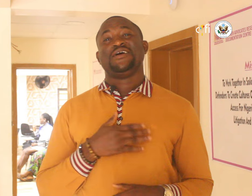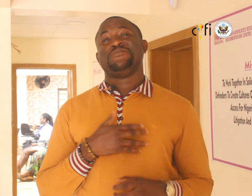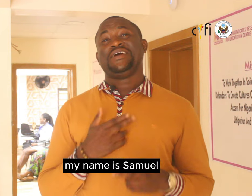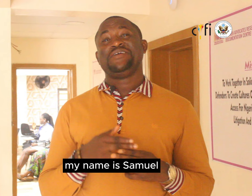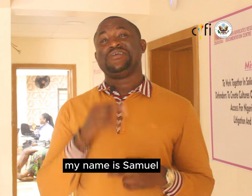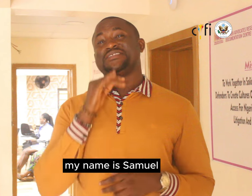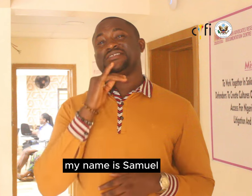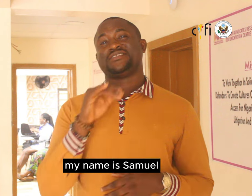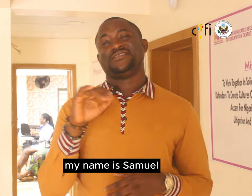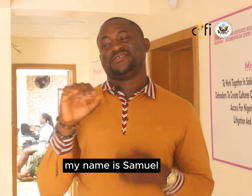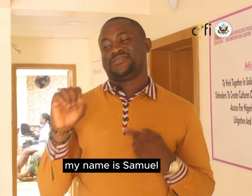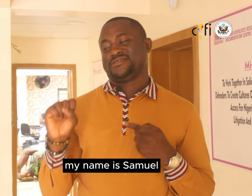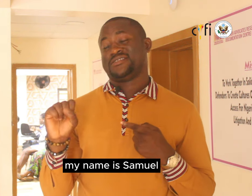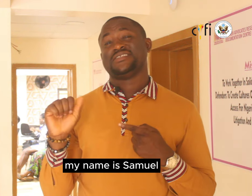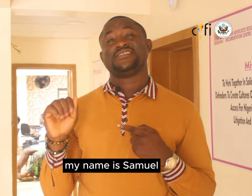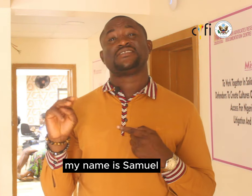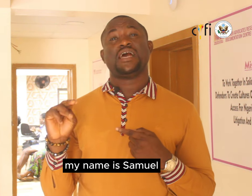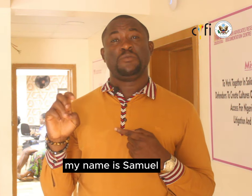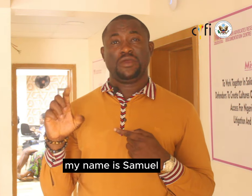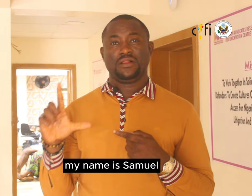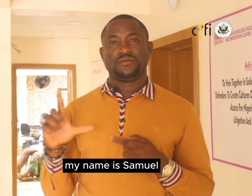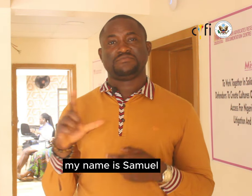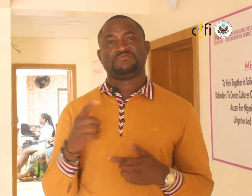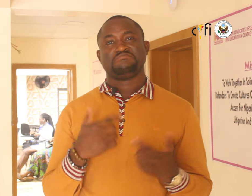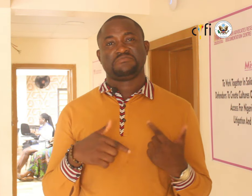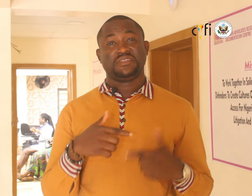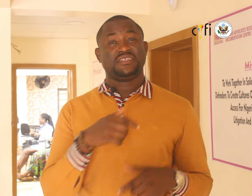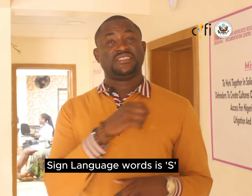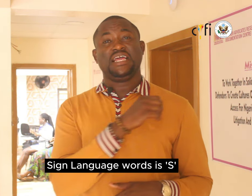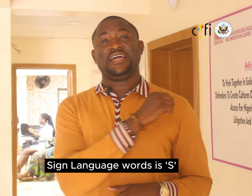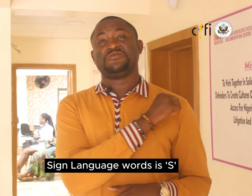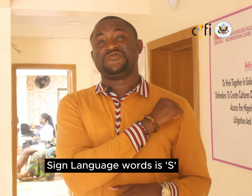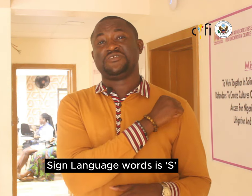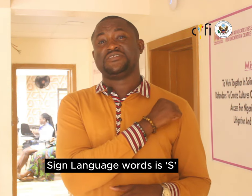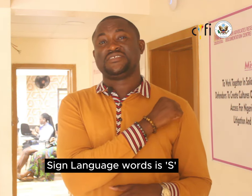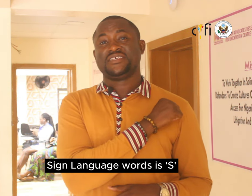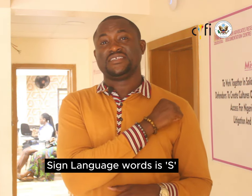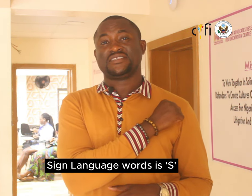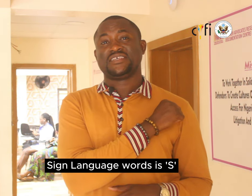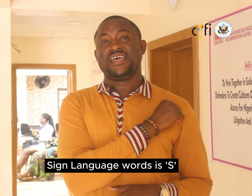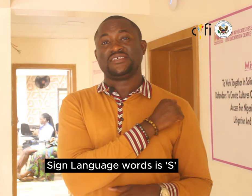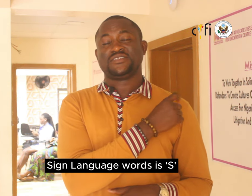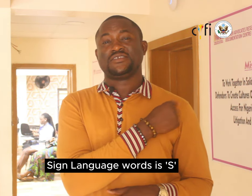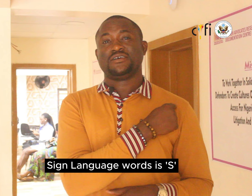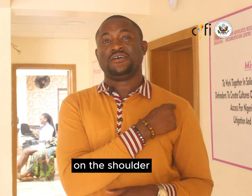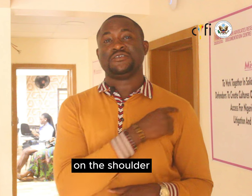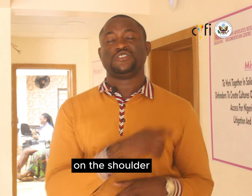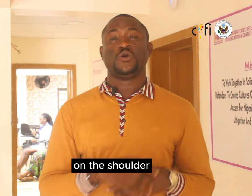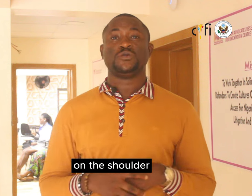My name is Samuel. Sign language for it is S on the shoulder.